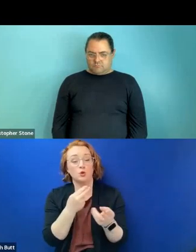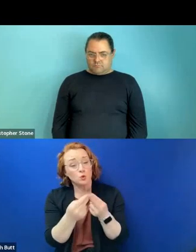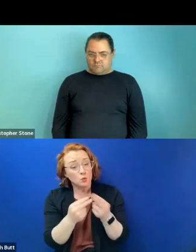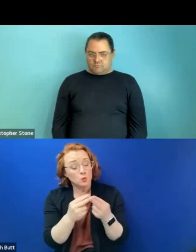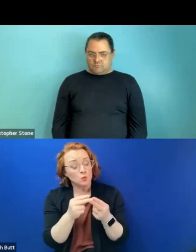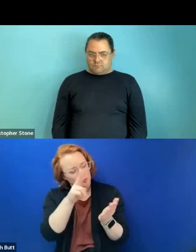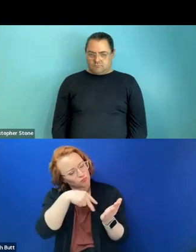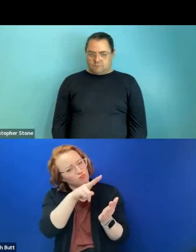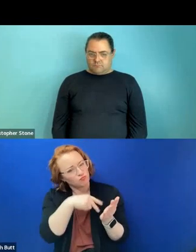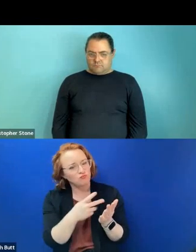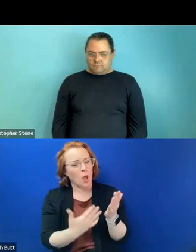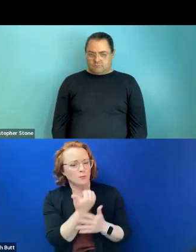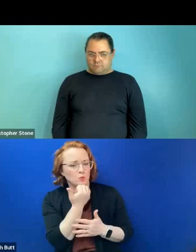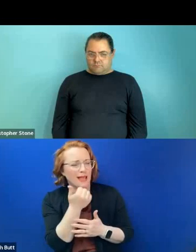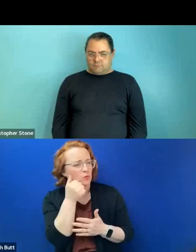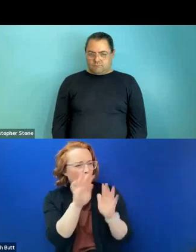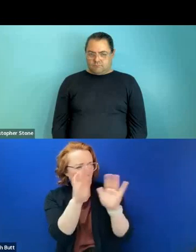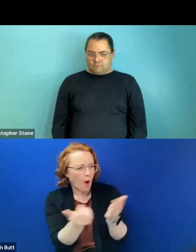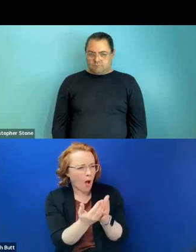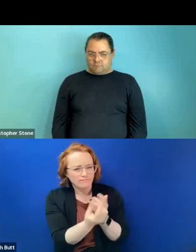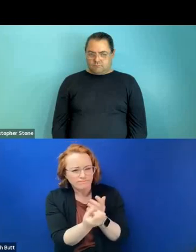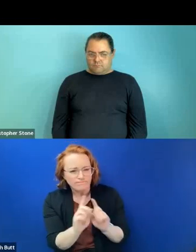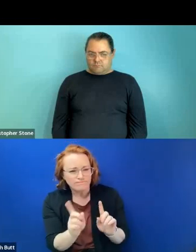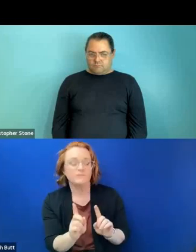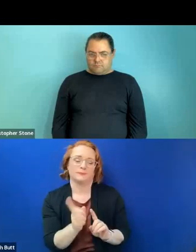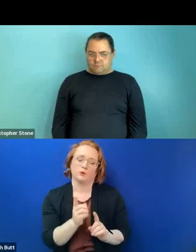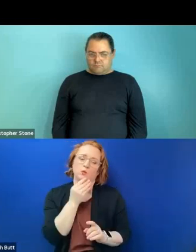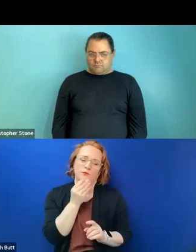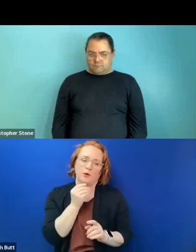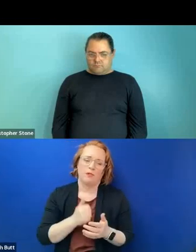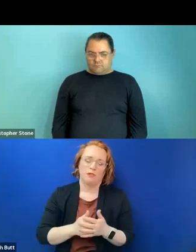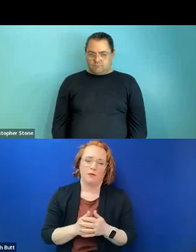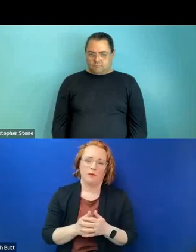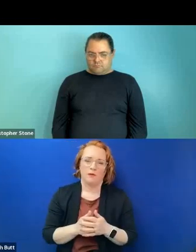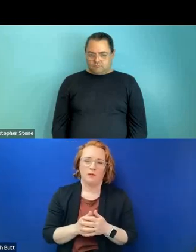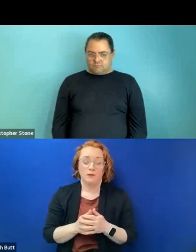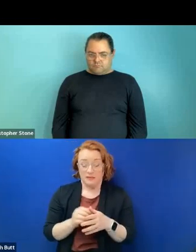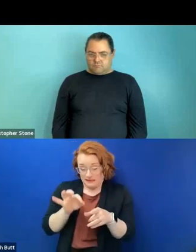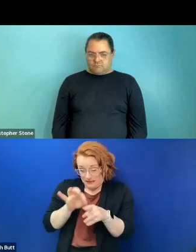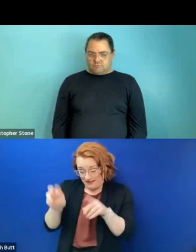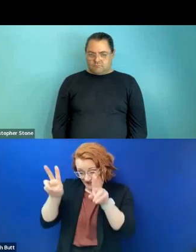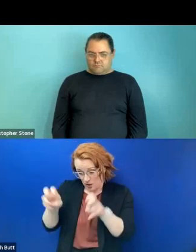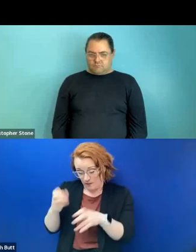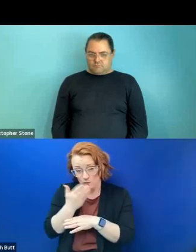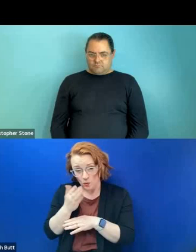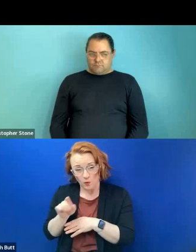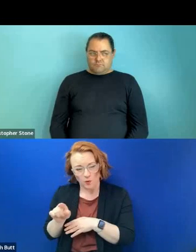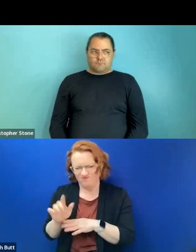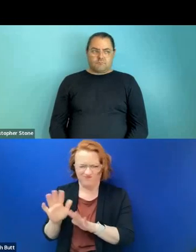up to date with what's happening in the world. It doesn't really matter what specific subject you